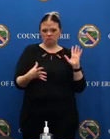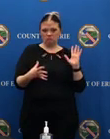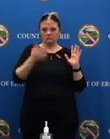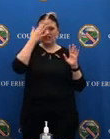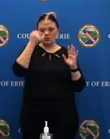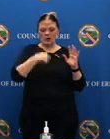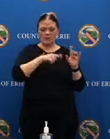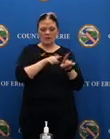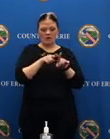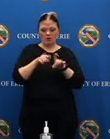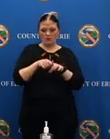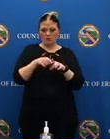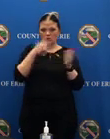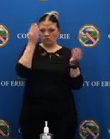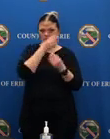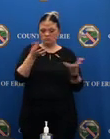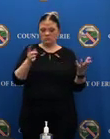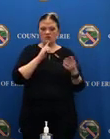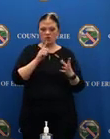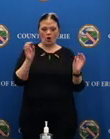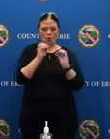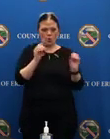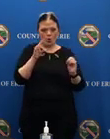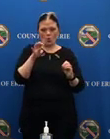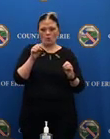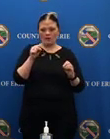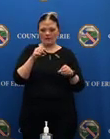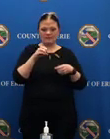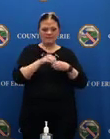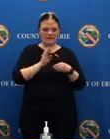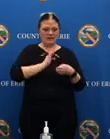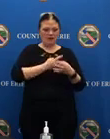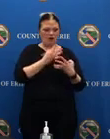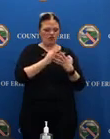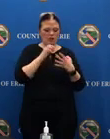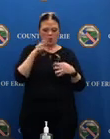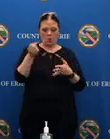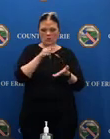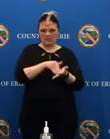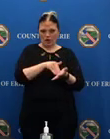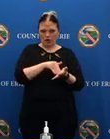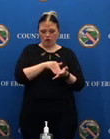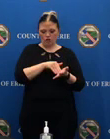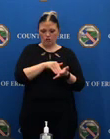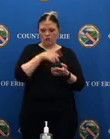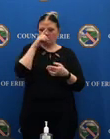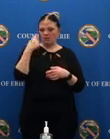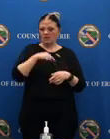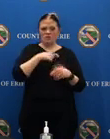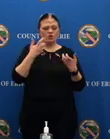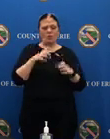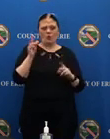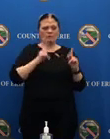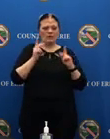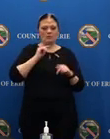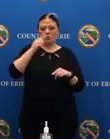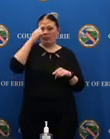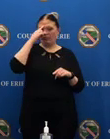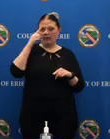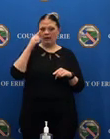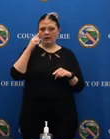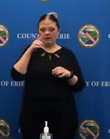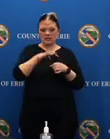we've also noted that there are no cases in our jail or our holding center. because we don't want people to think that it's